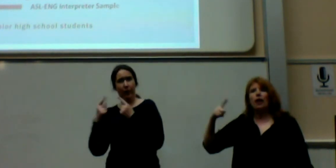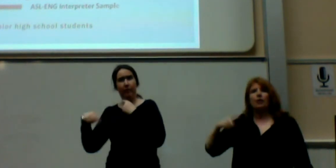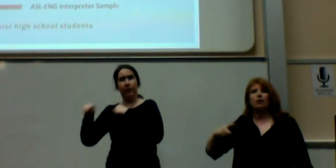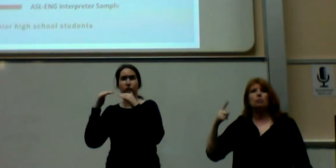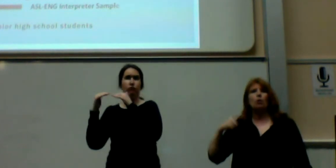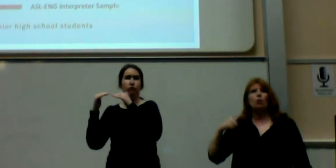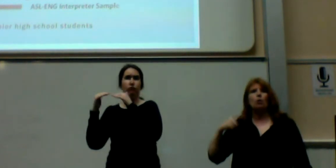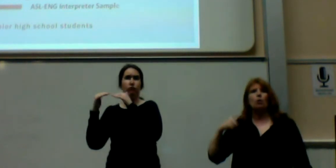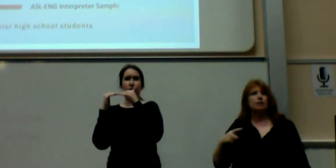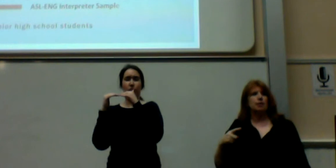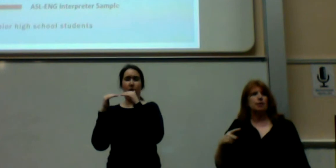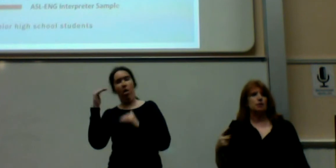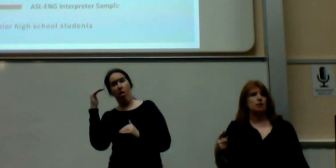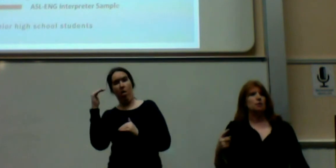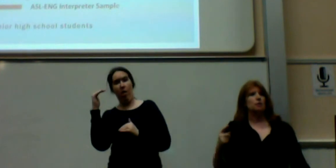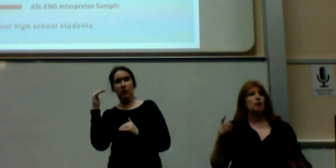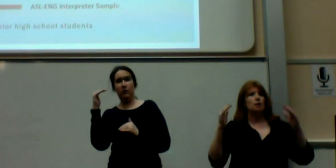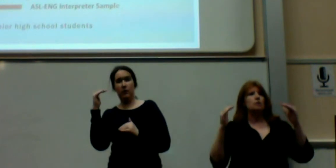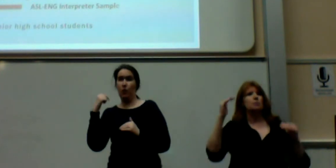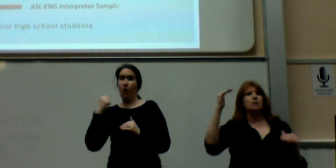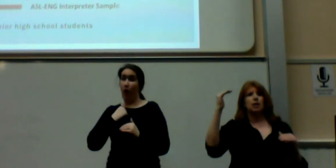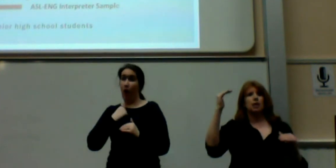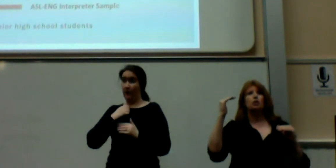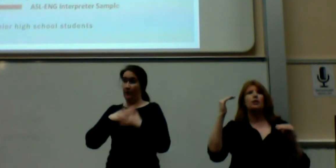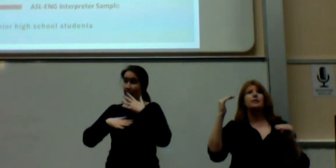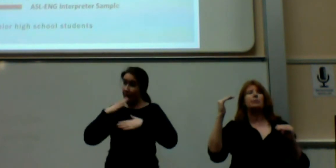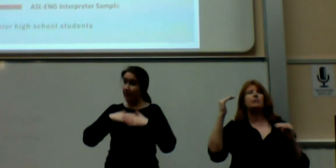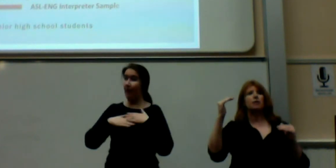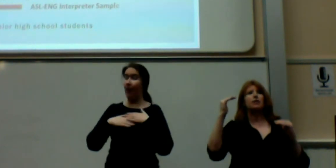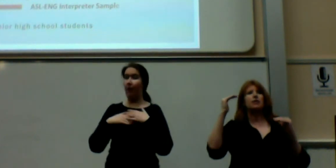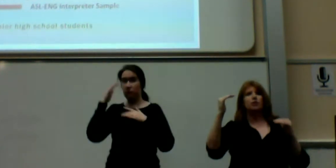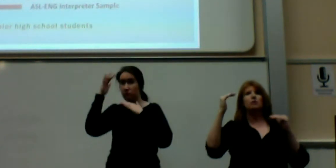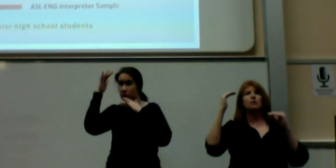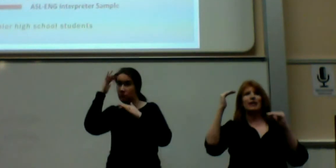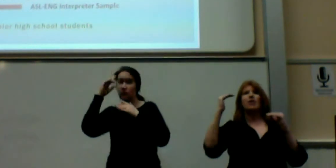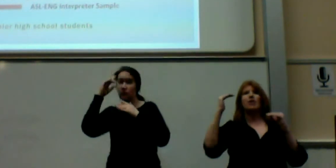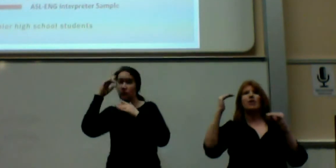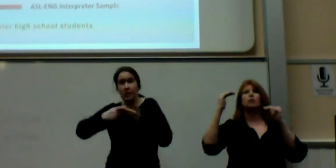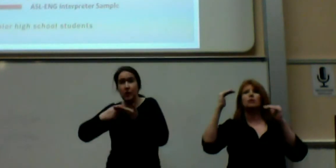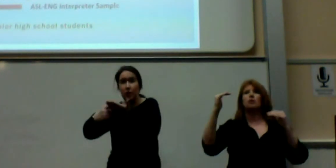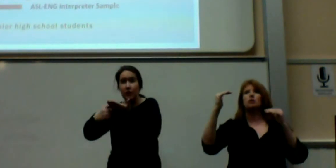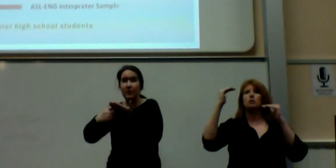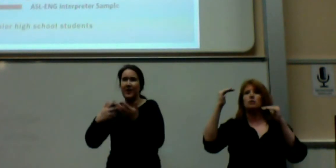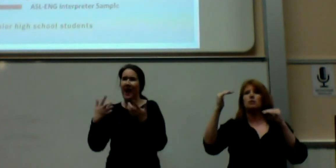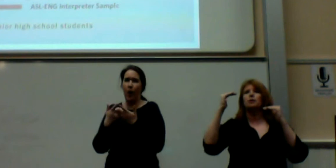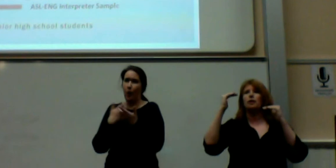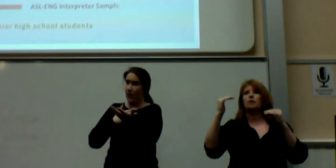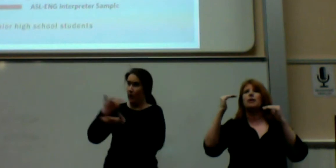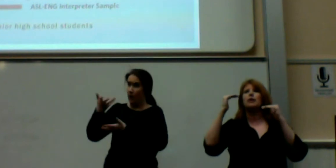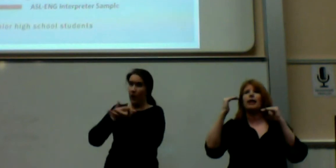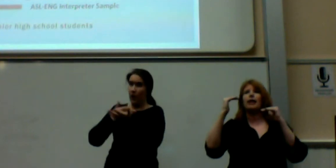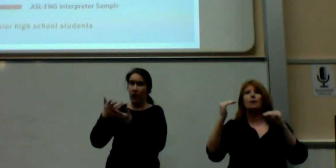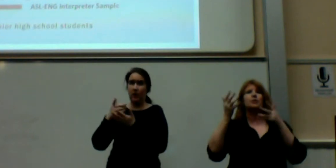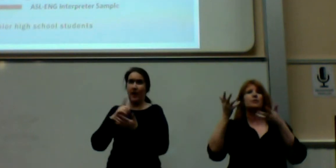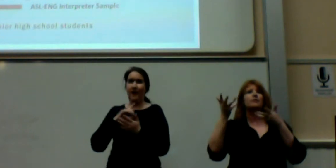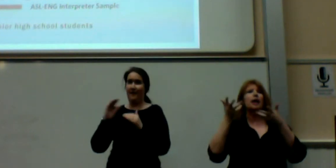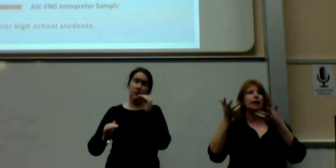our ethical moral reasoning skills are substandard, it's going to be very difficult to have any sort of